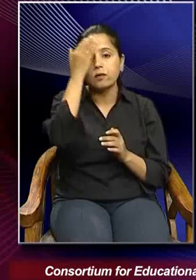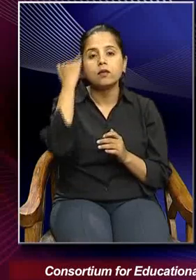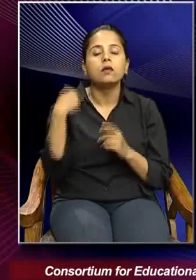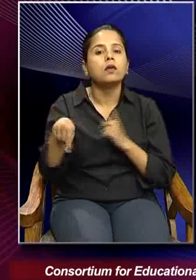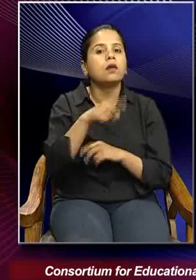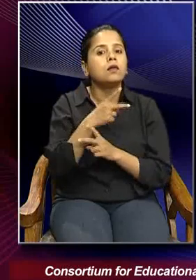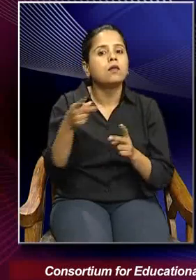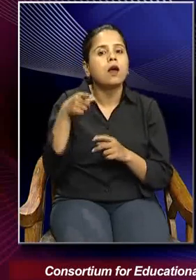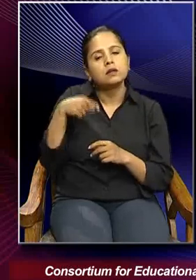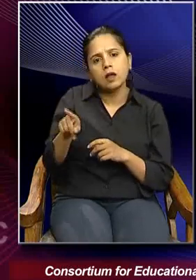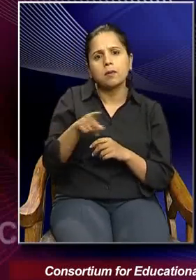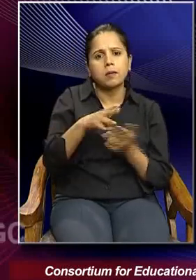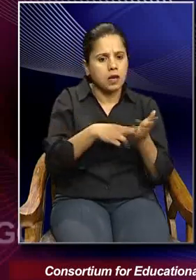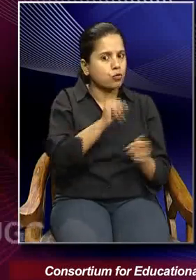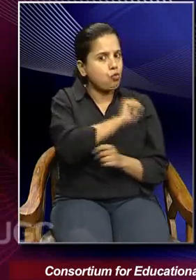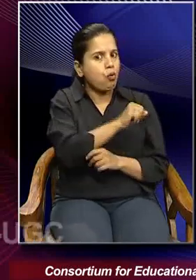Prakriti himself.